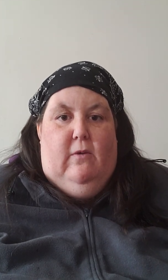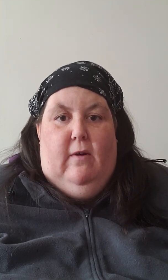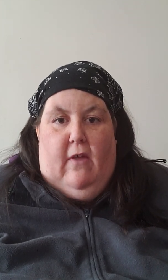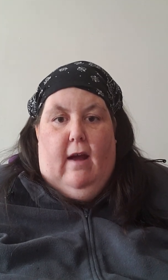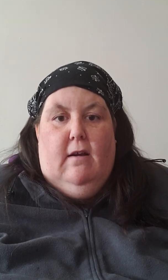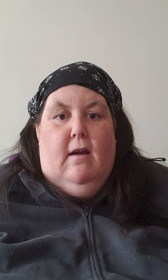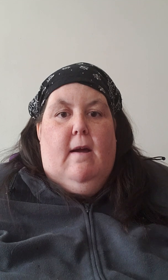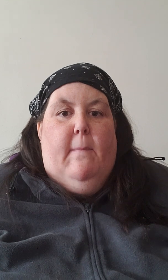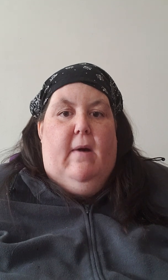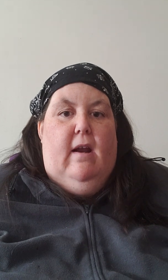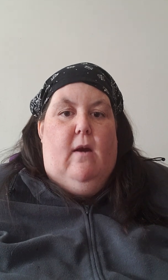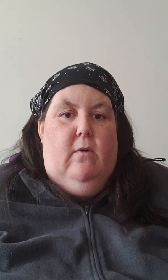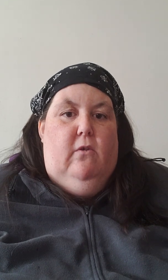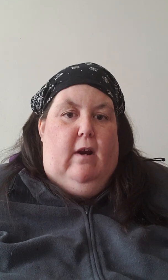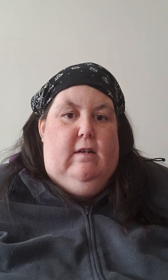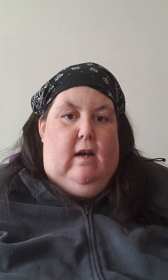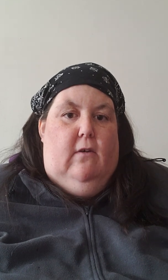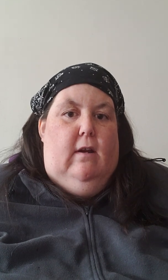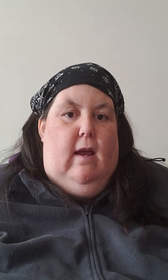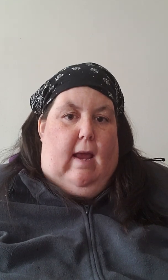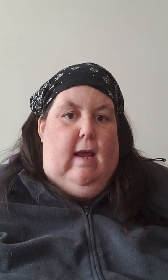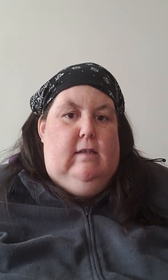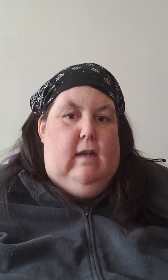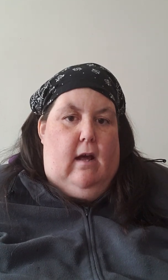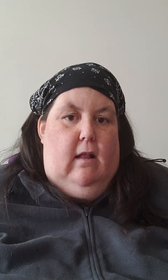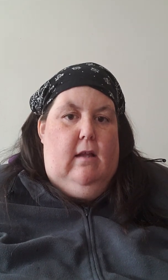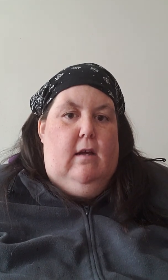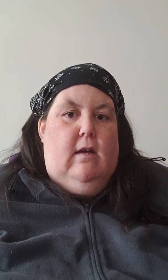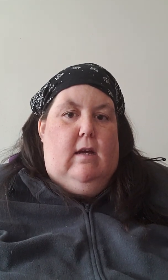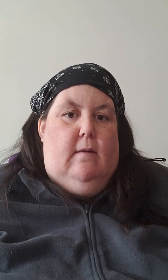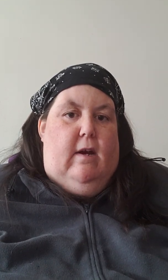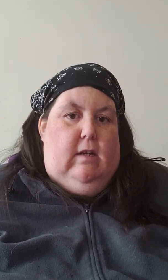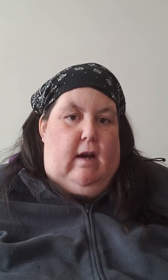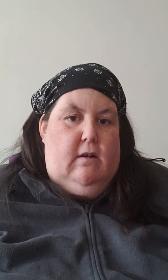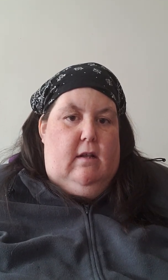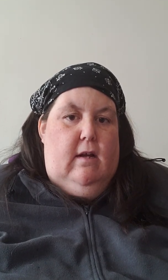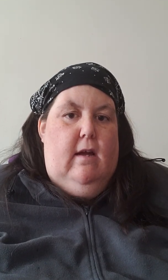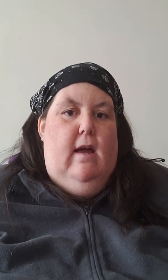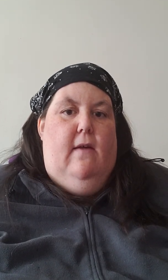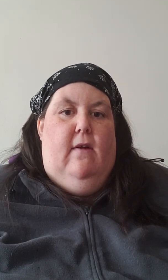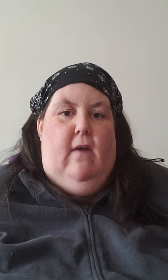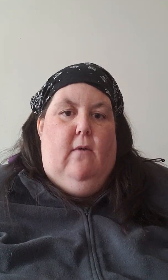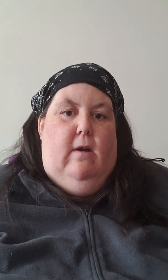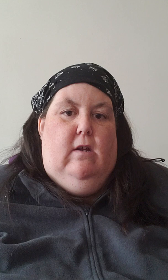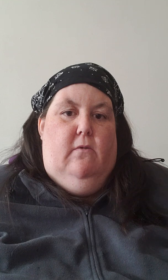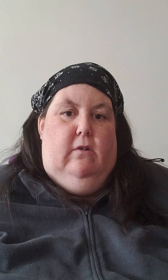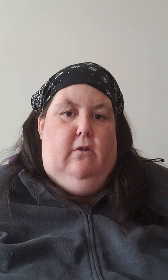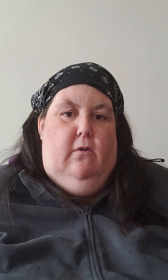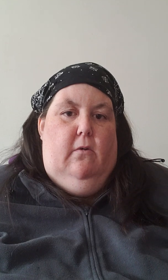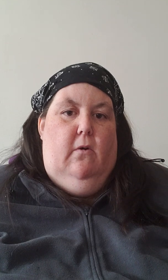with that. But I will write down ASL in my title, and then that way you will know,